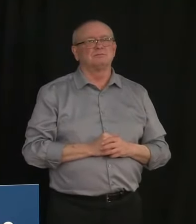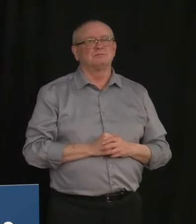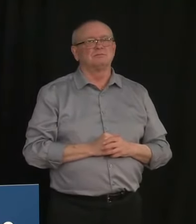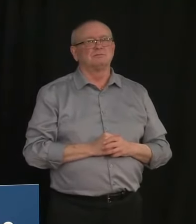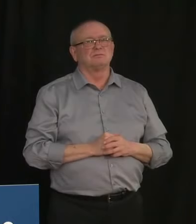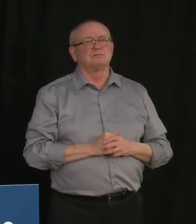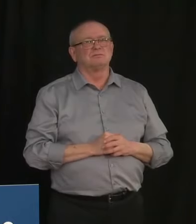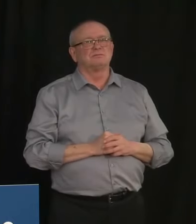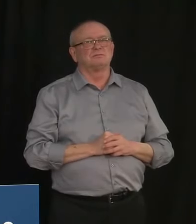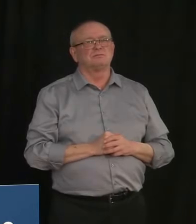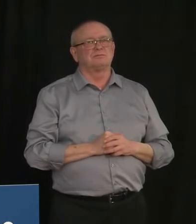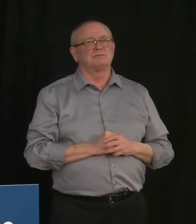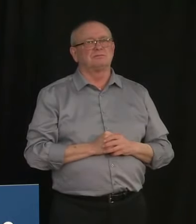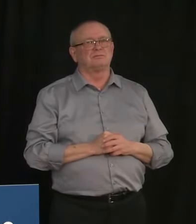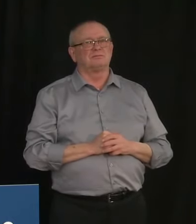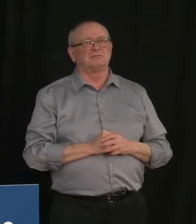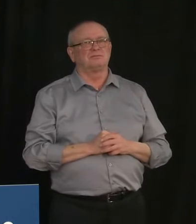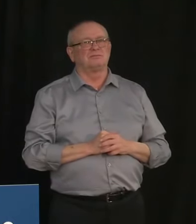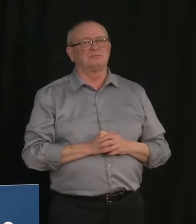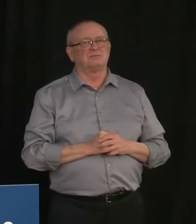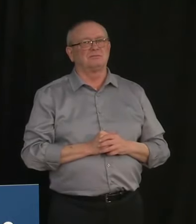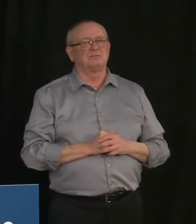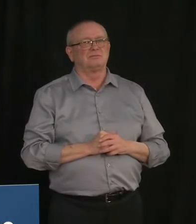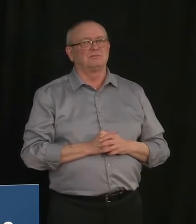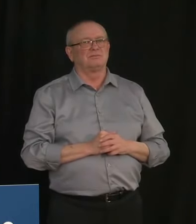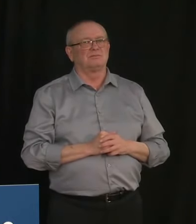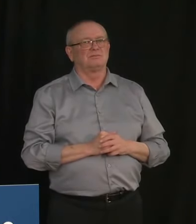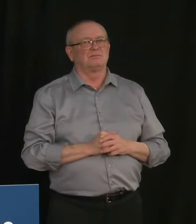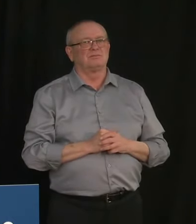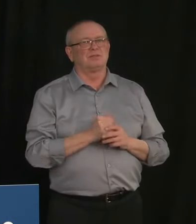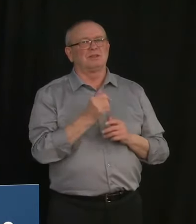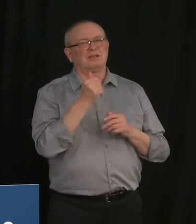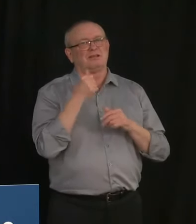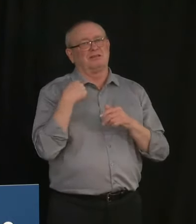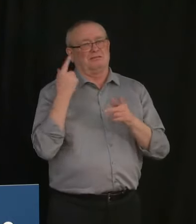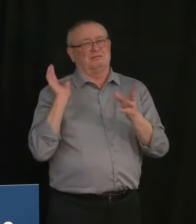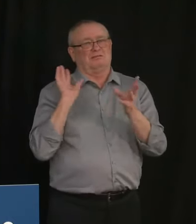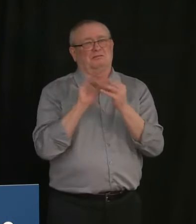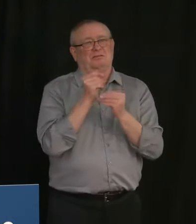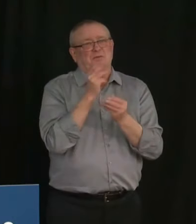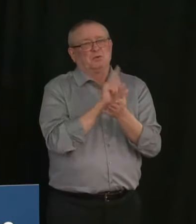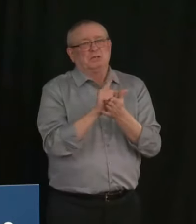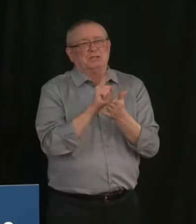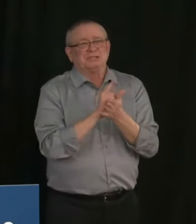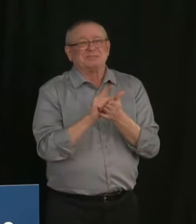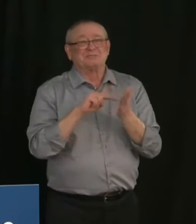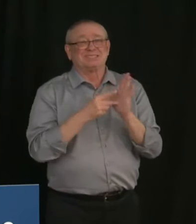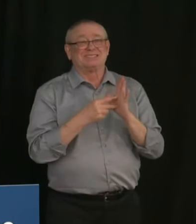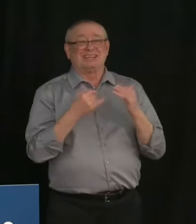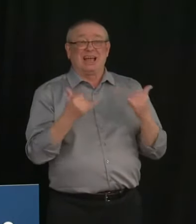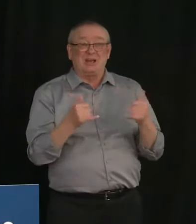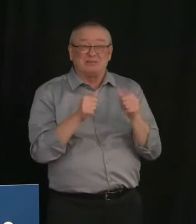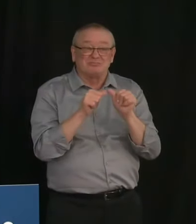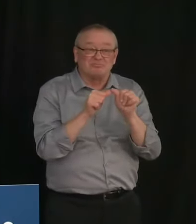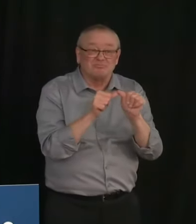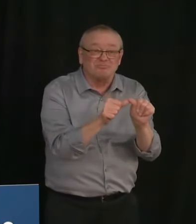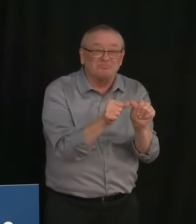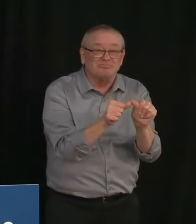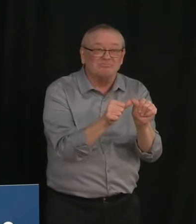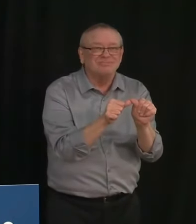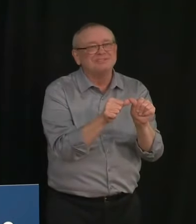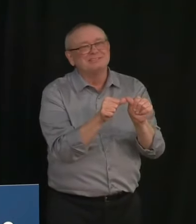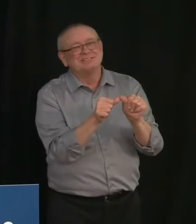of time over the last several weeks, and so we'll have to get back to you on how many are active. With respect to a threshold of